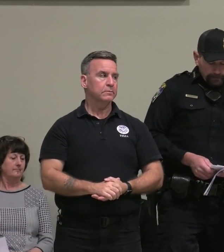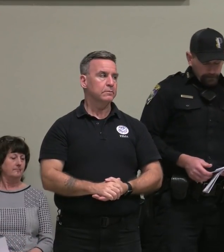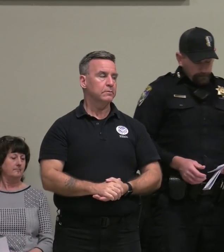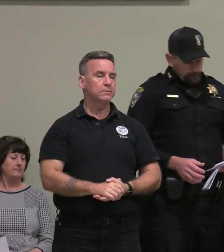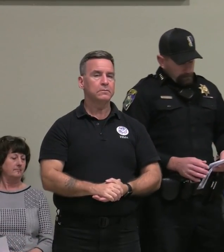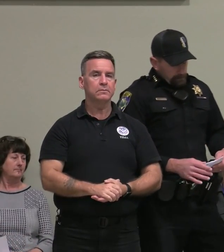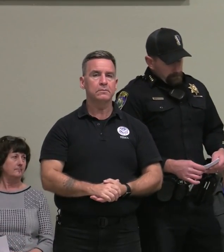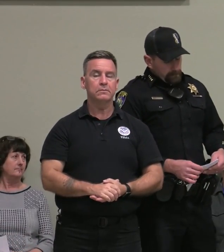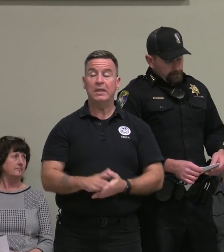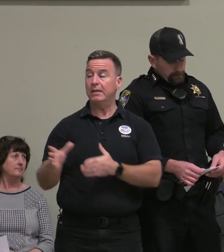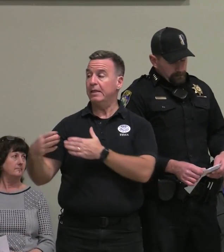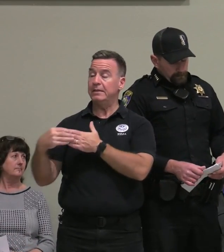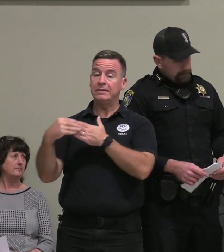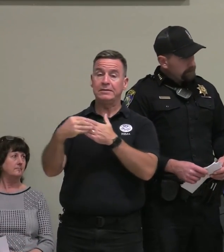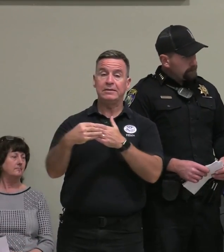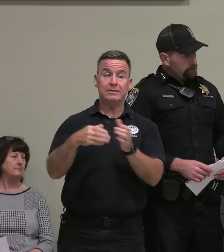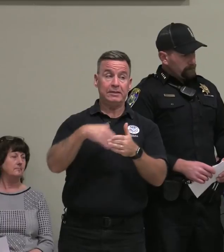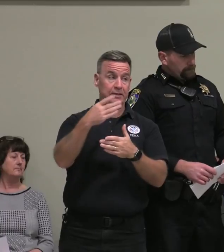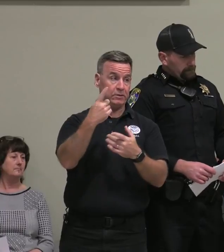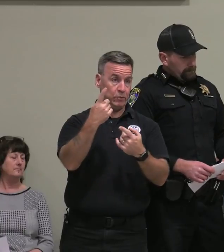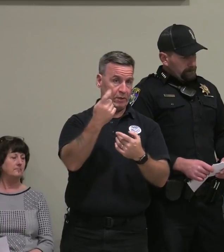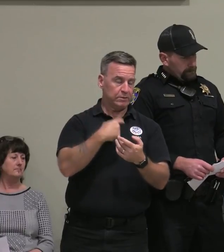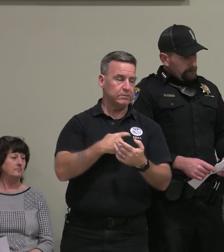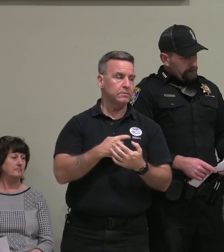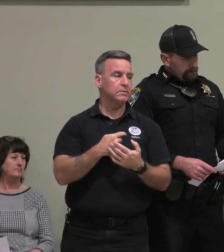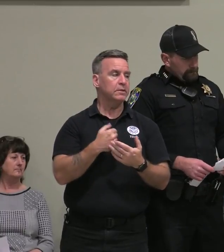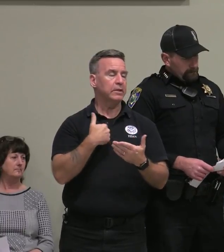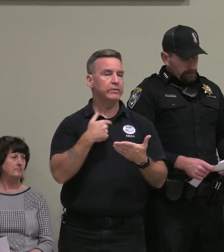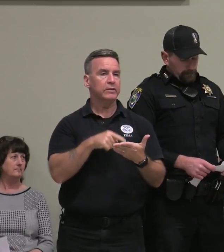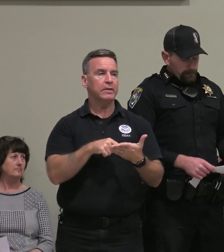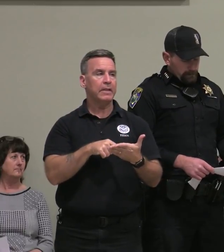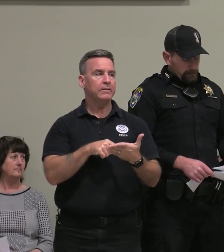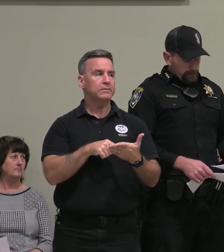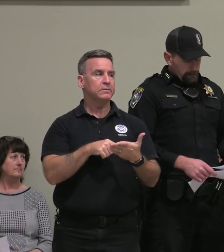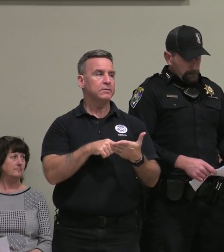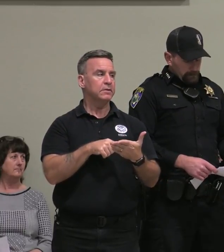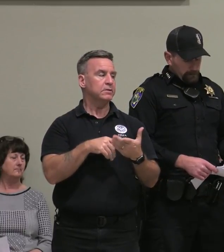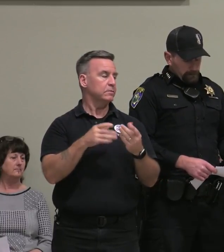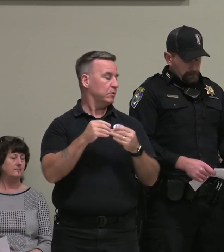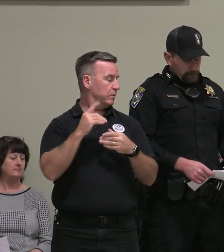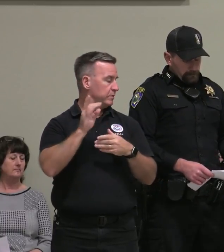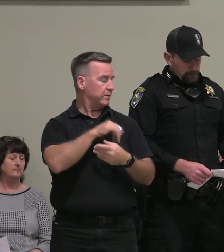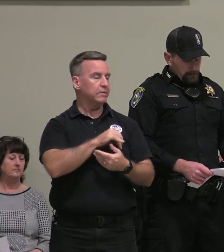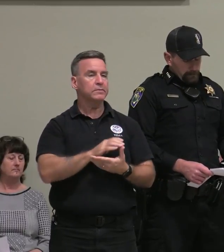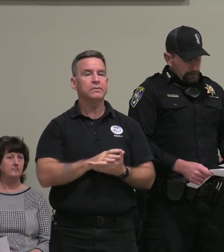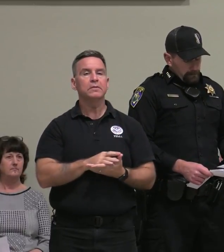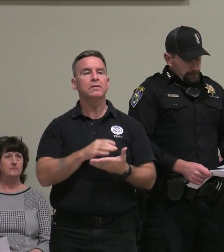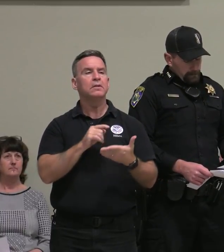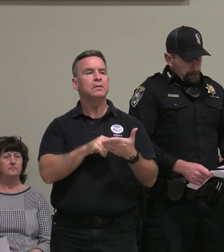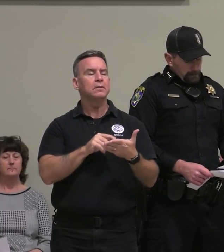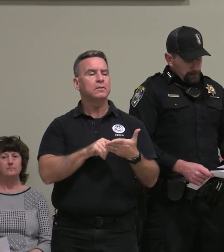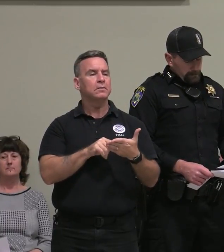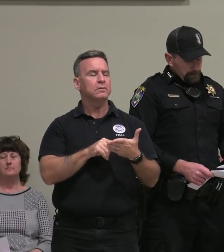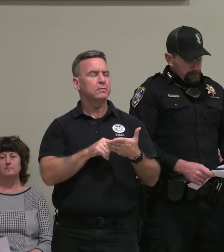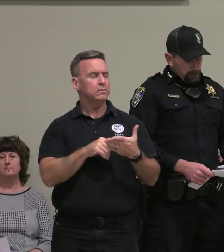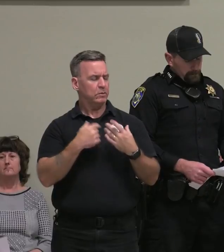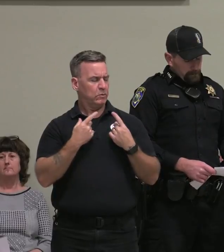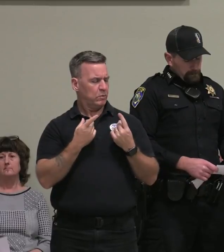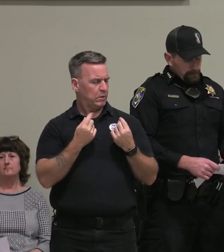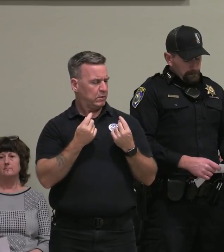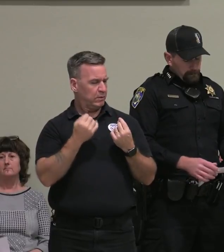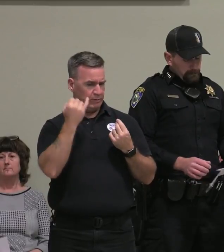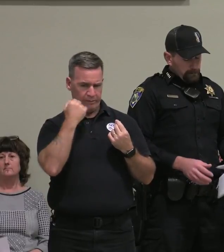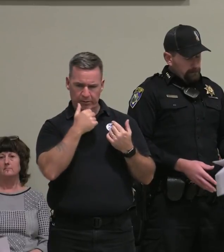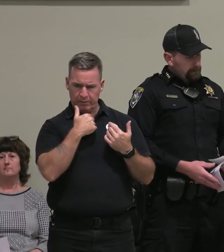That segues nicely into the next question that we have and then some subsequent questions after that. And so the next question is, what do I do